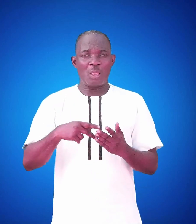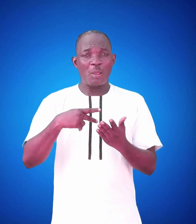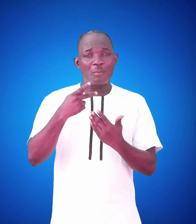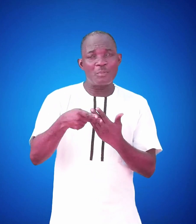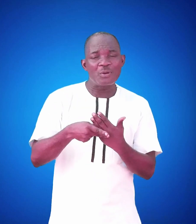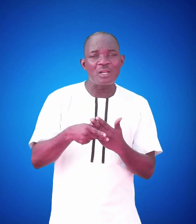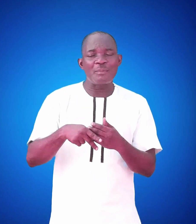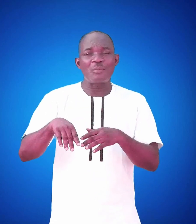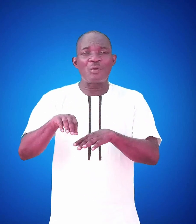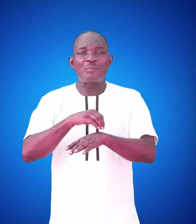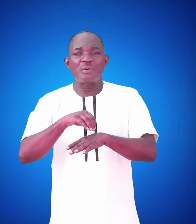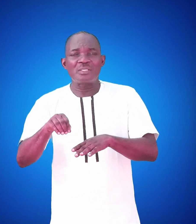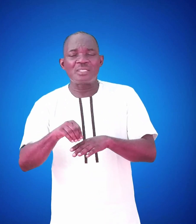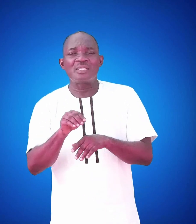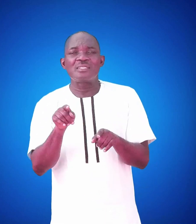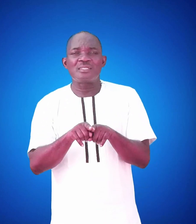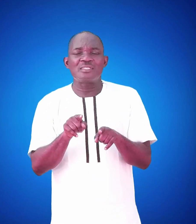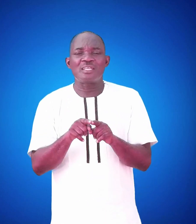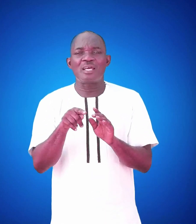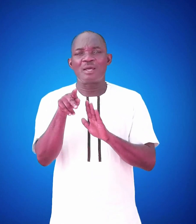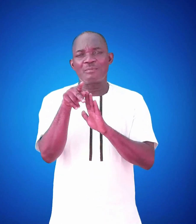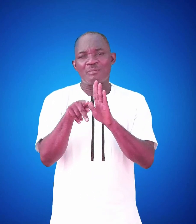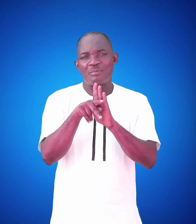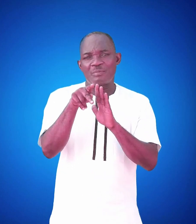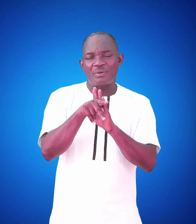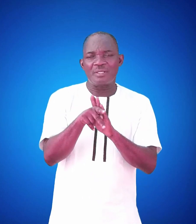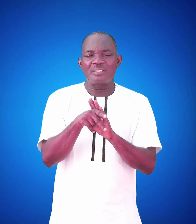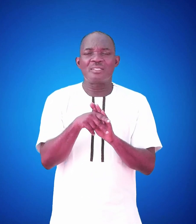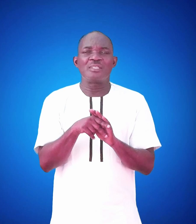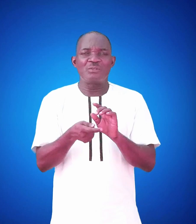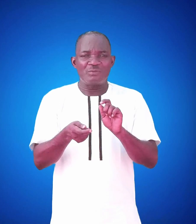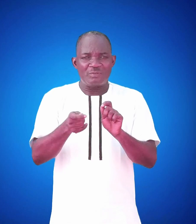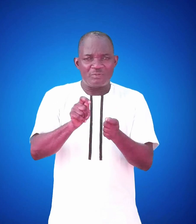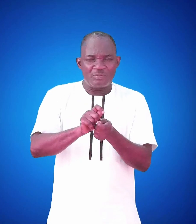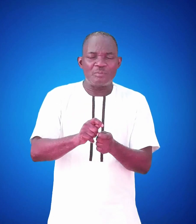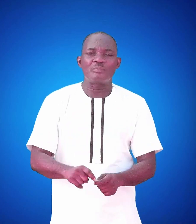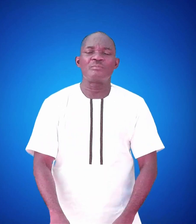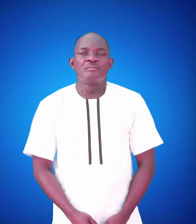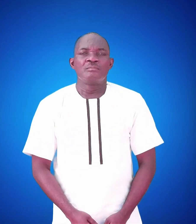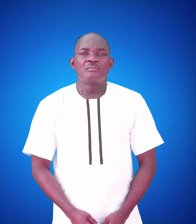program operational and policy reforms.